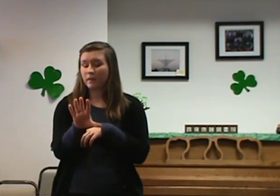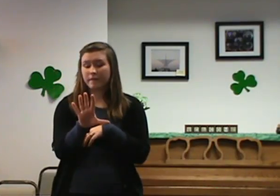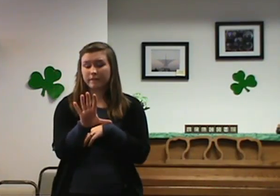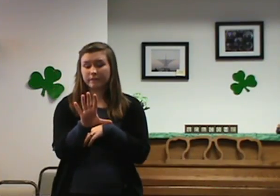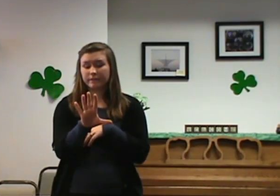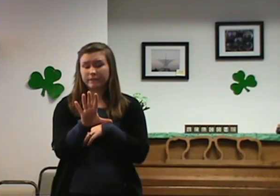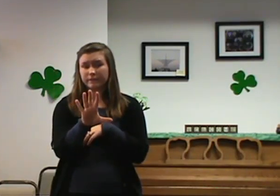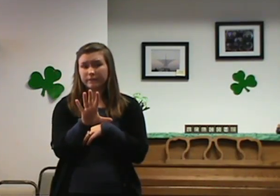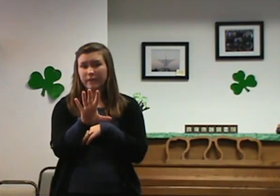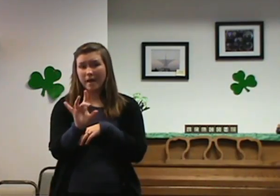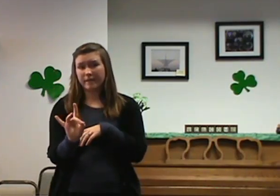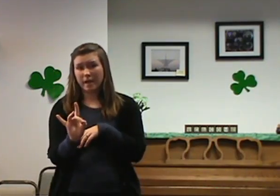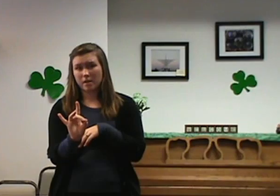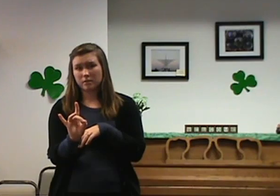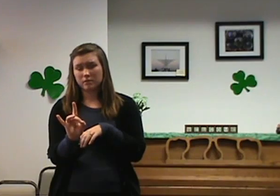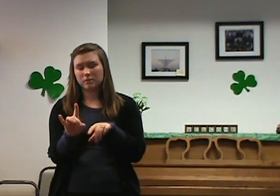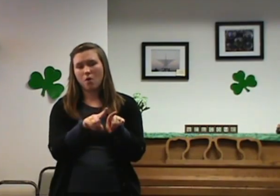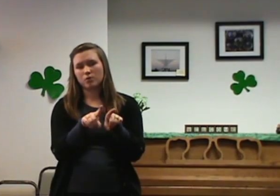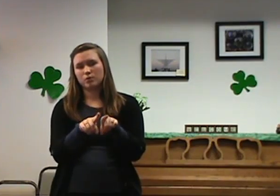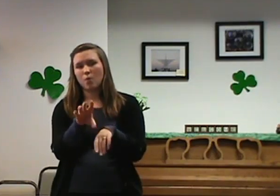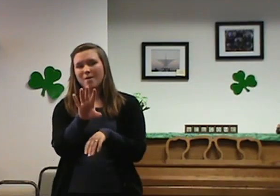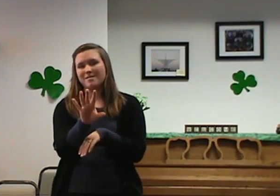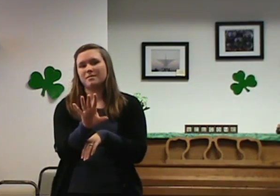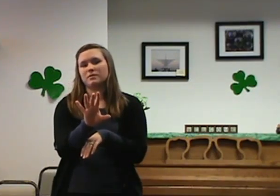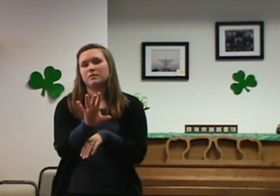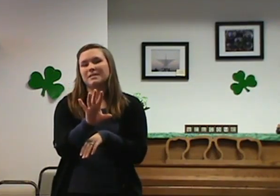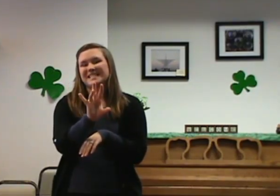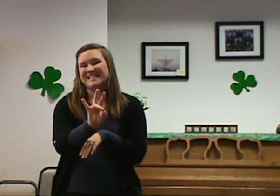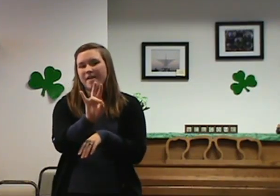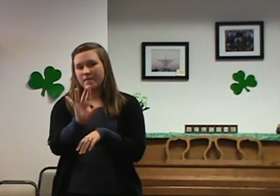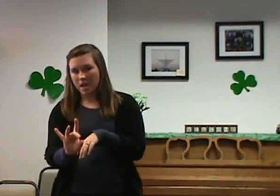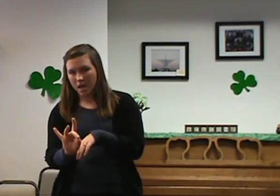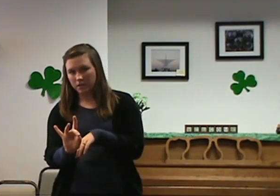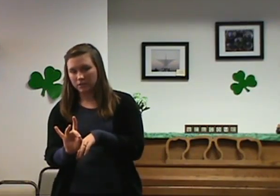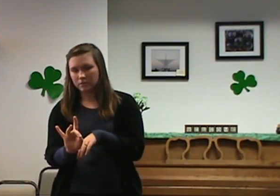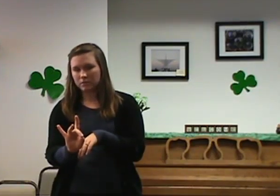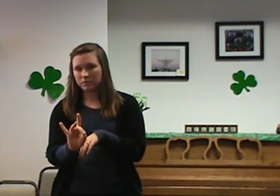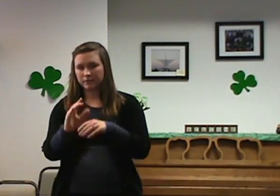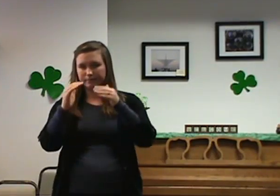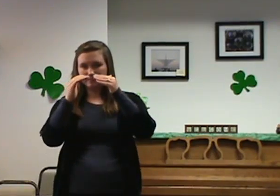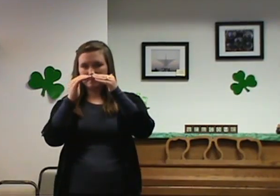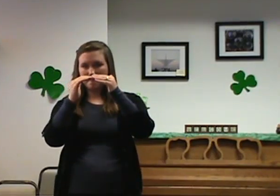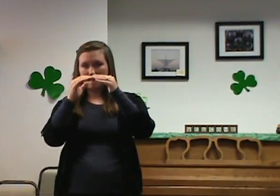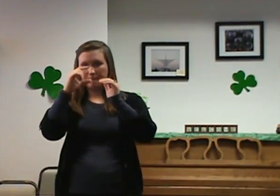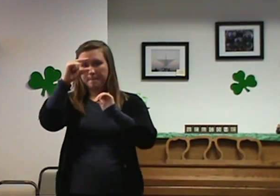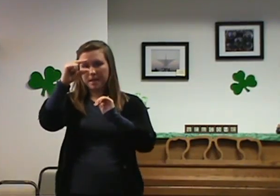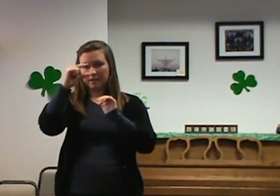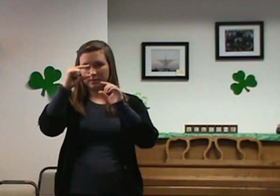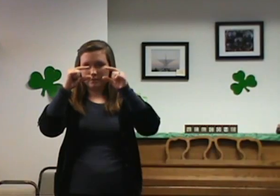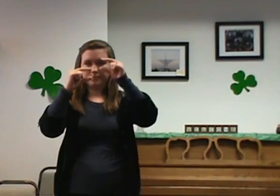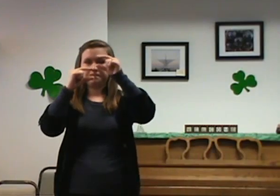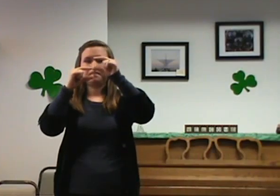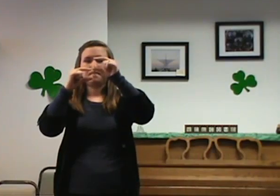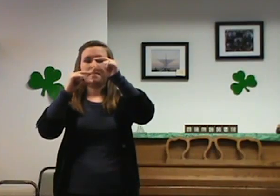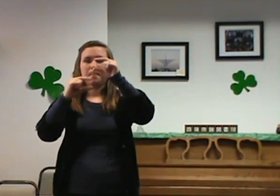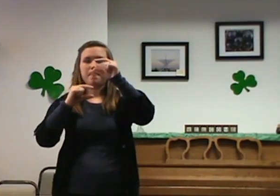spacing, and then we carry 20/20 pens. You're familiar with the 20/20? I have no idea what a 20/20 pen is. It's like